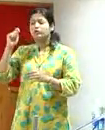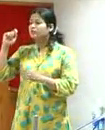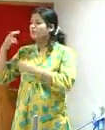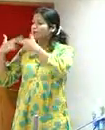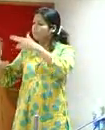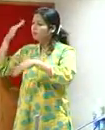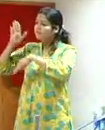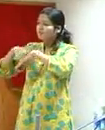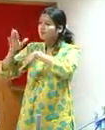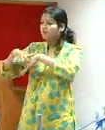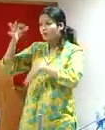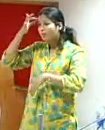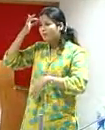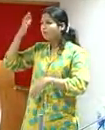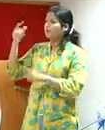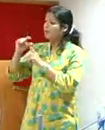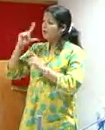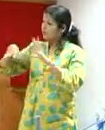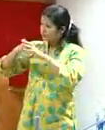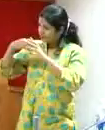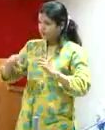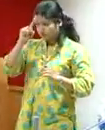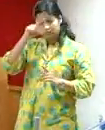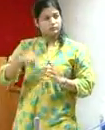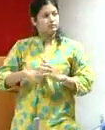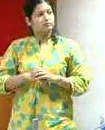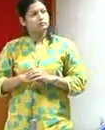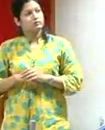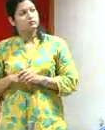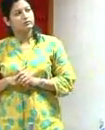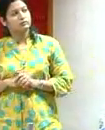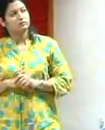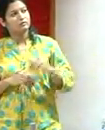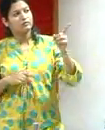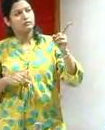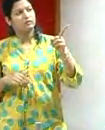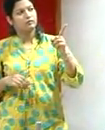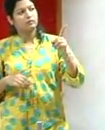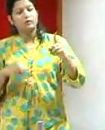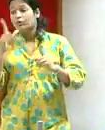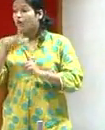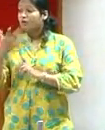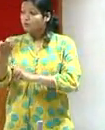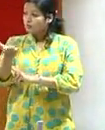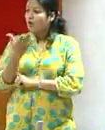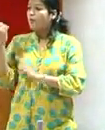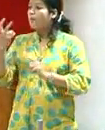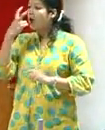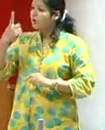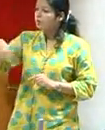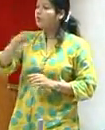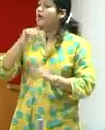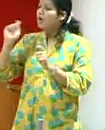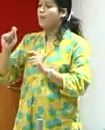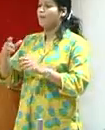largest public sector employer, which is the railways. The case was filed as a PIL in 2005